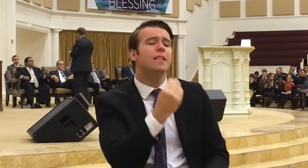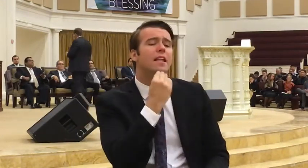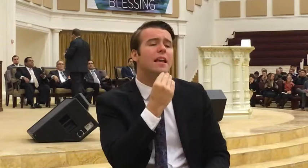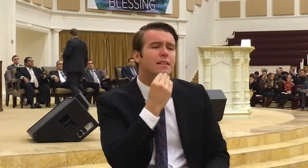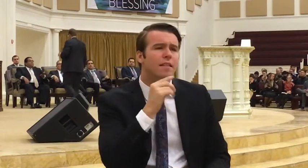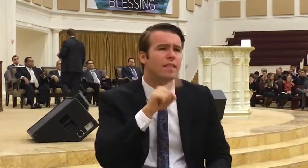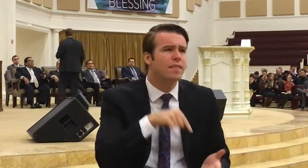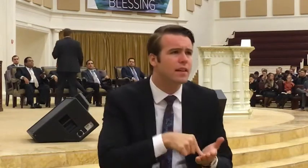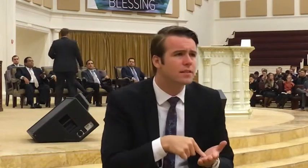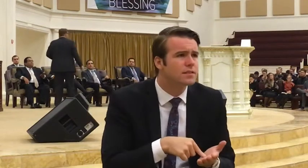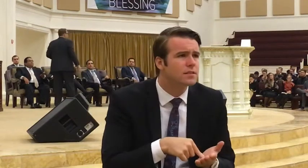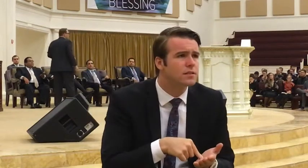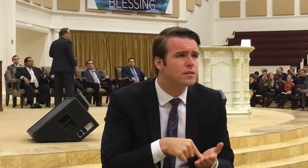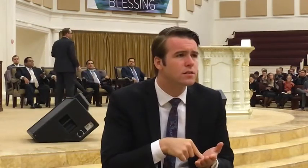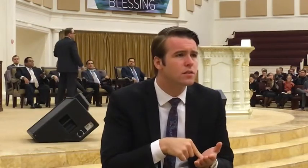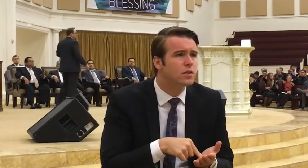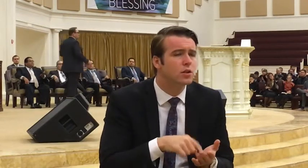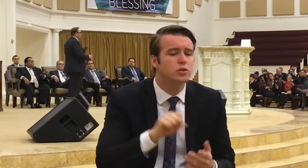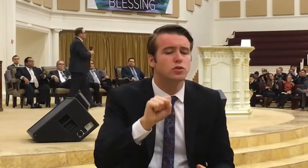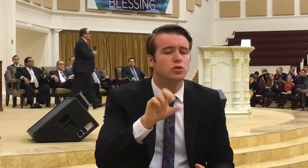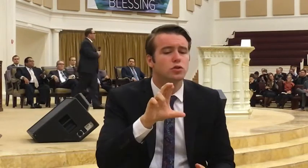scroll.